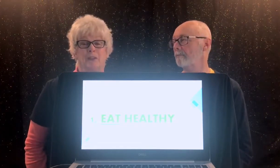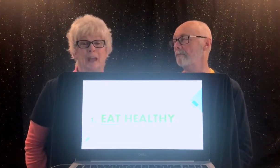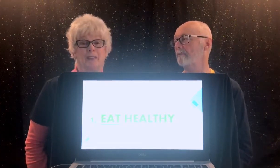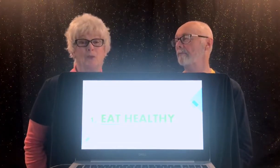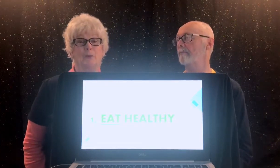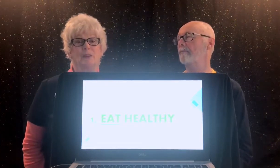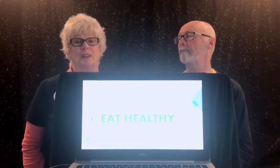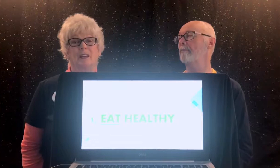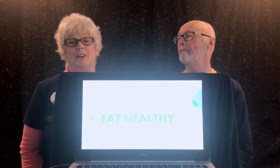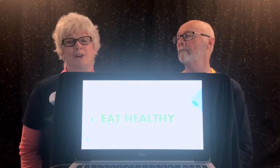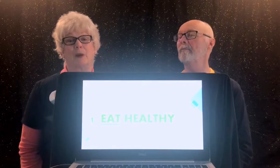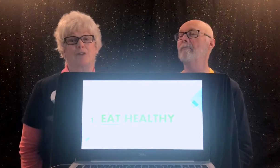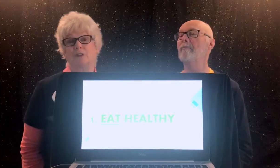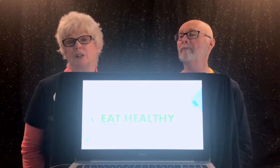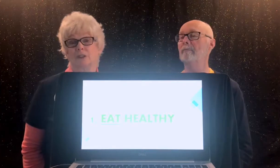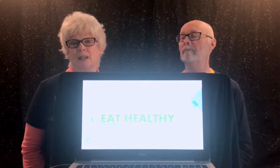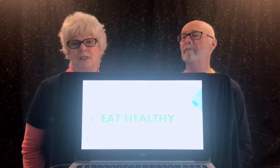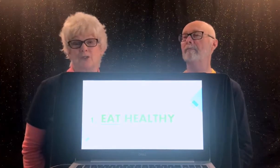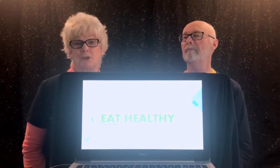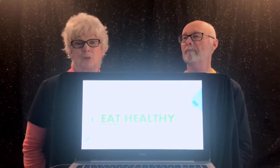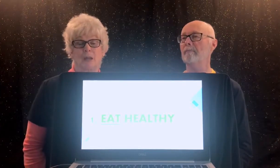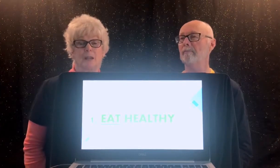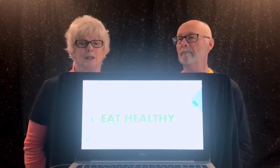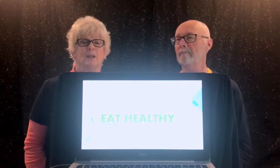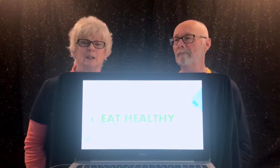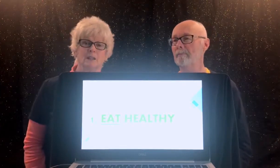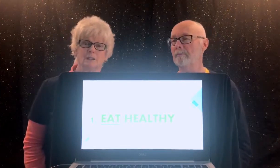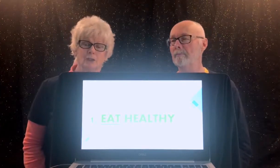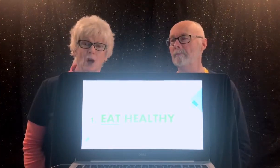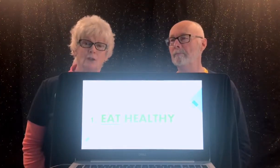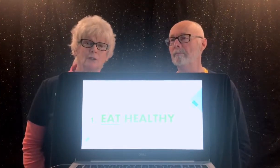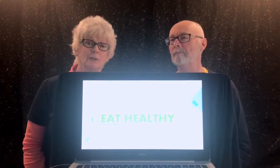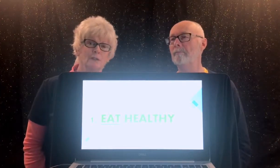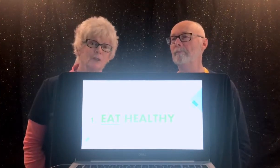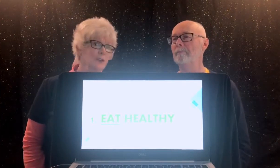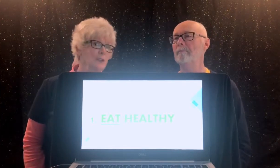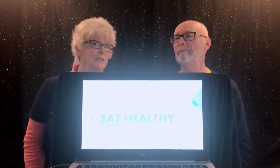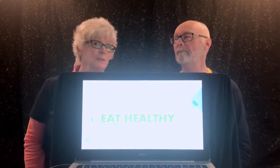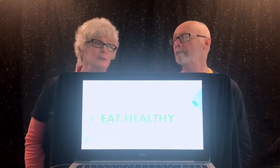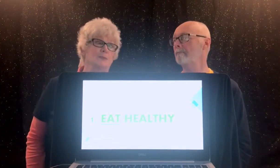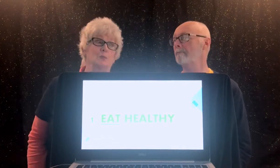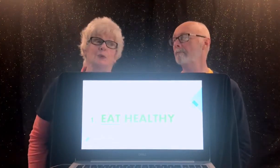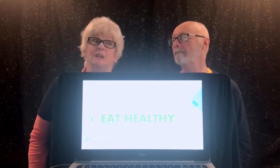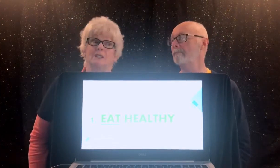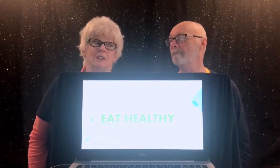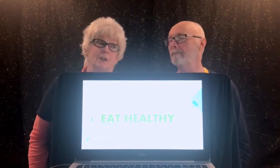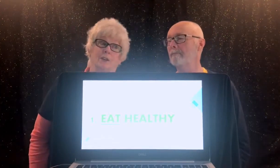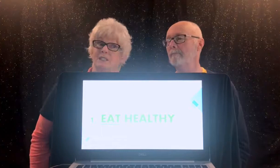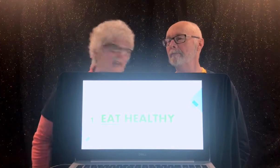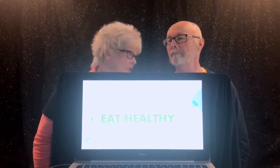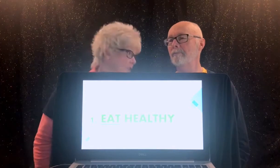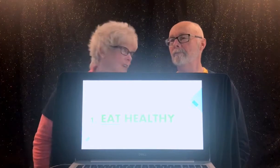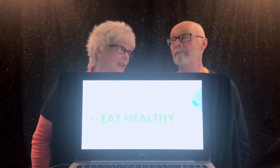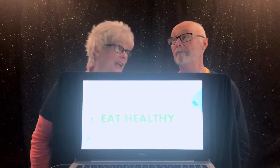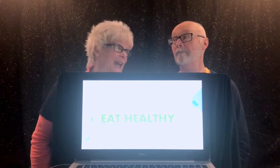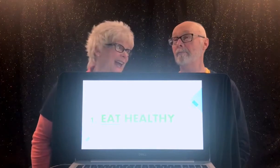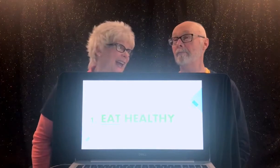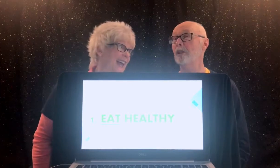fact that women that carry around a little extra weight live longer than their husbands who bring it to their attention. Good